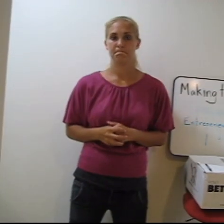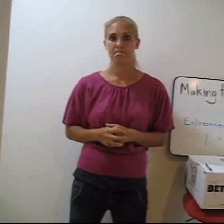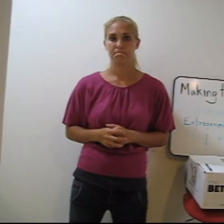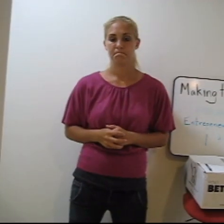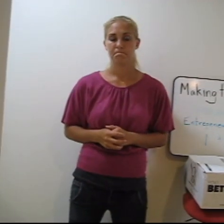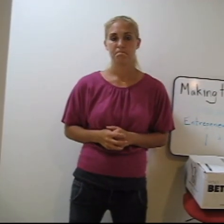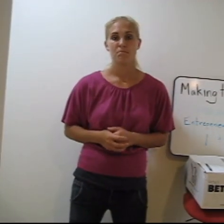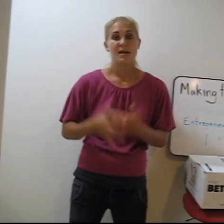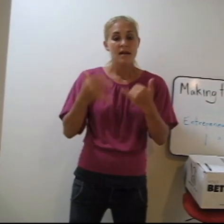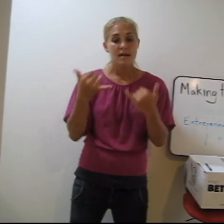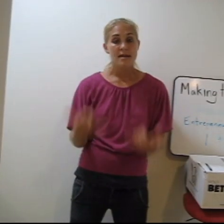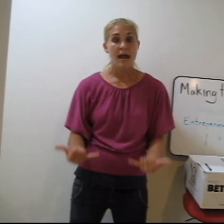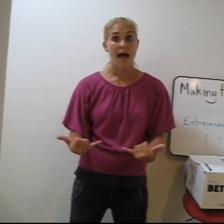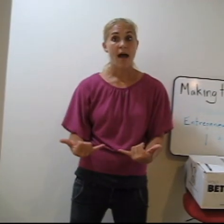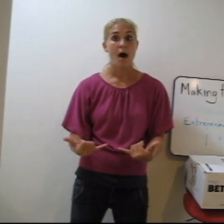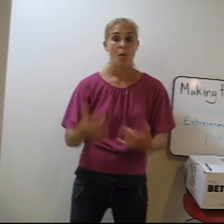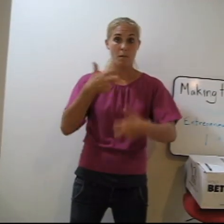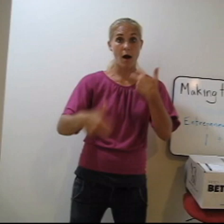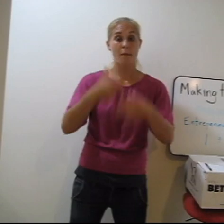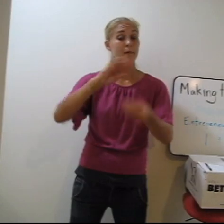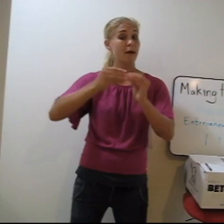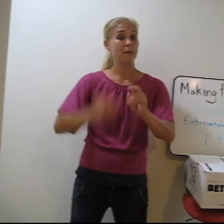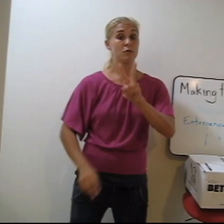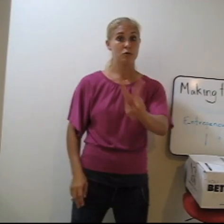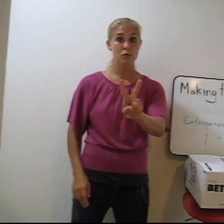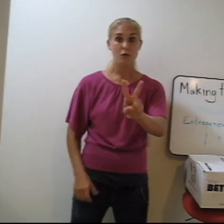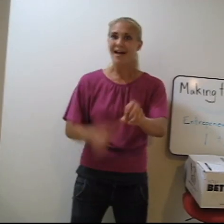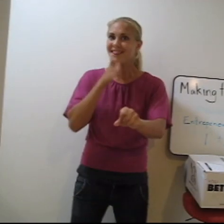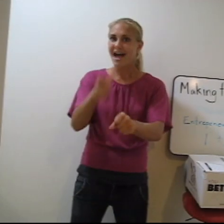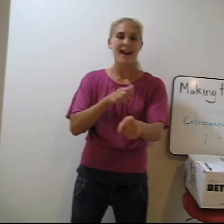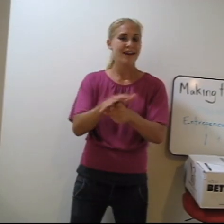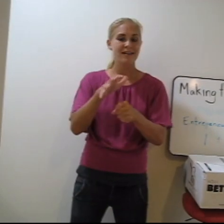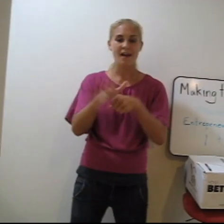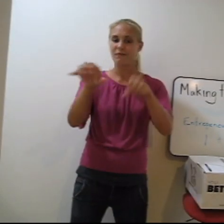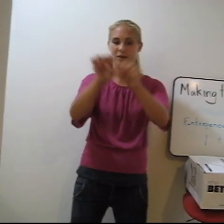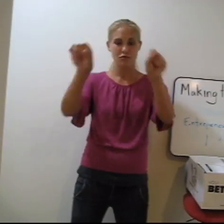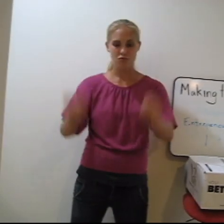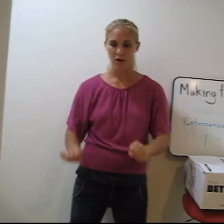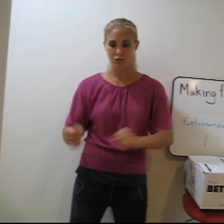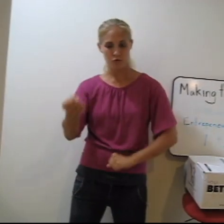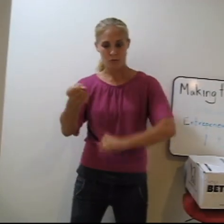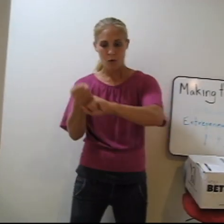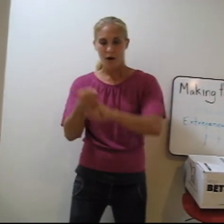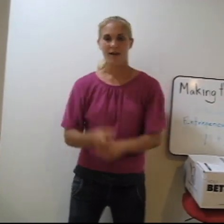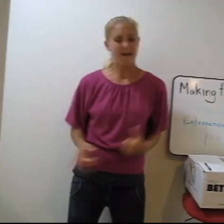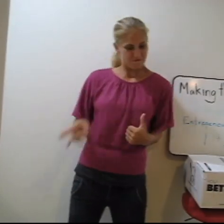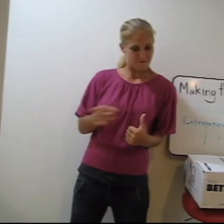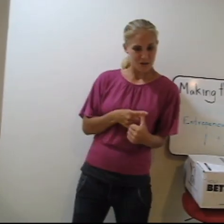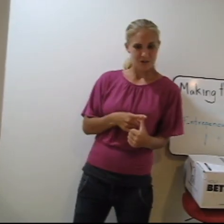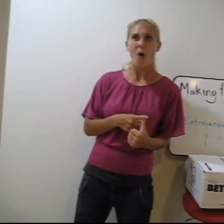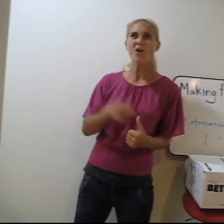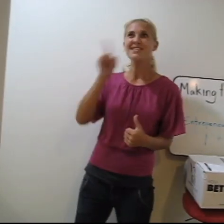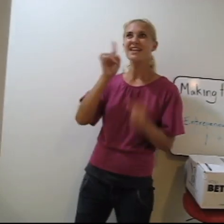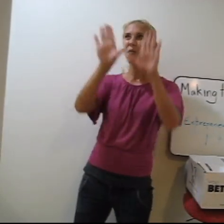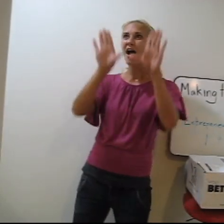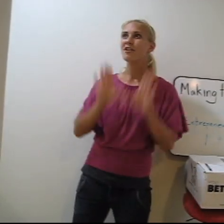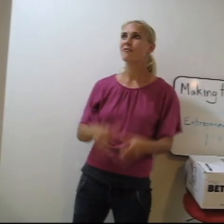Here is landmine number two, lack of structure. At first, this sounds like a great thing. You are finally